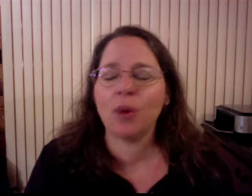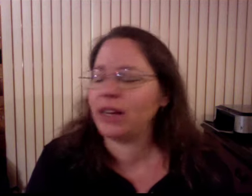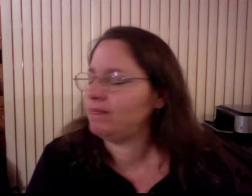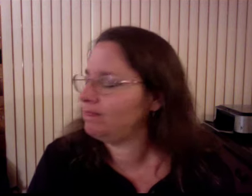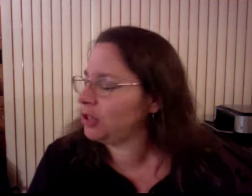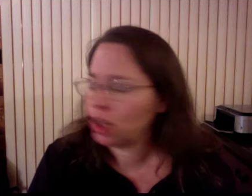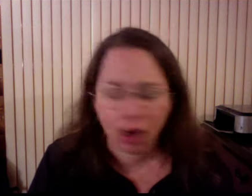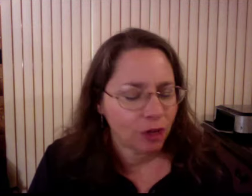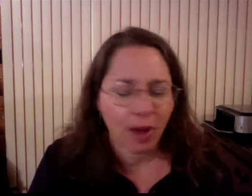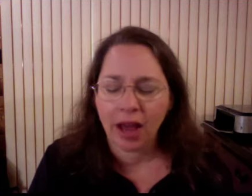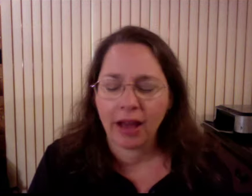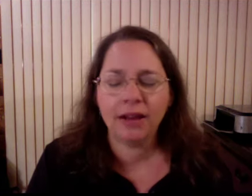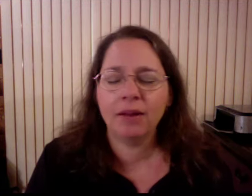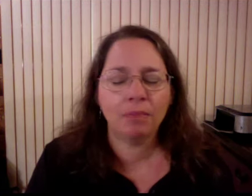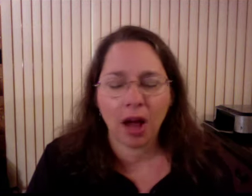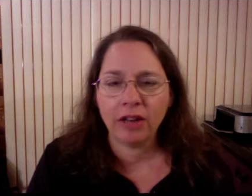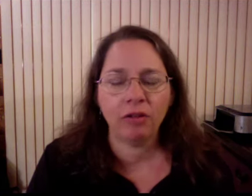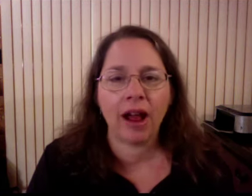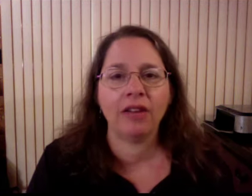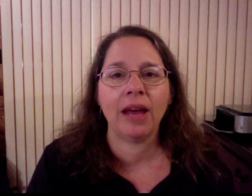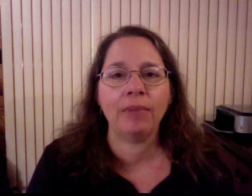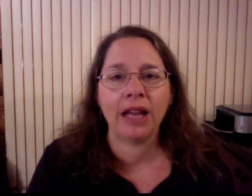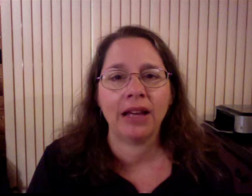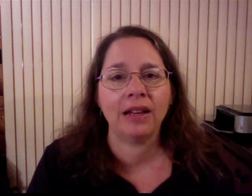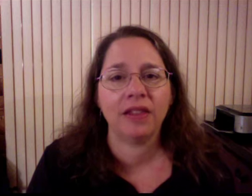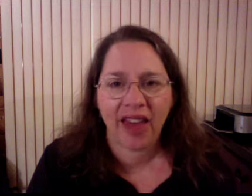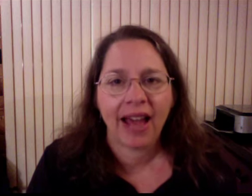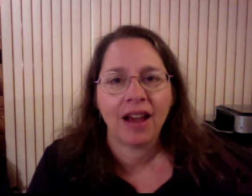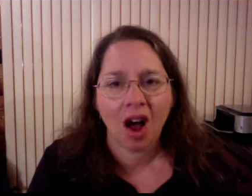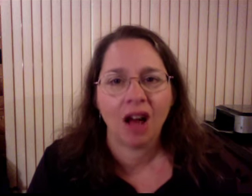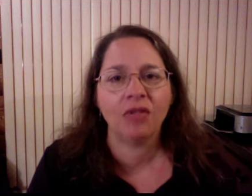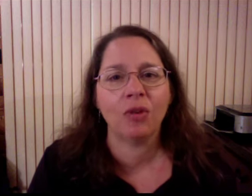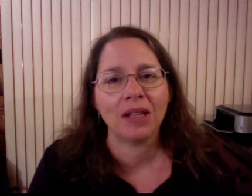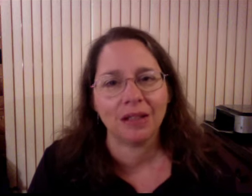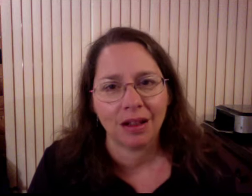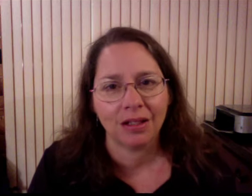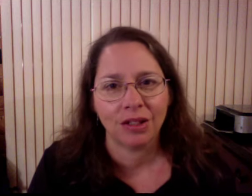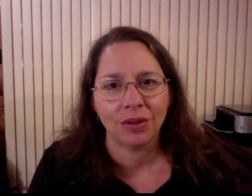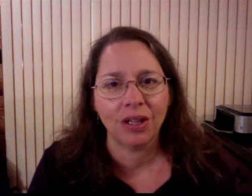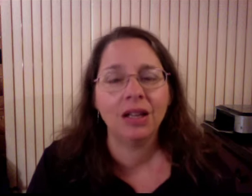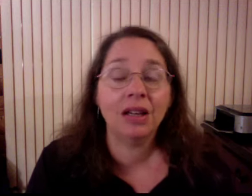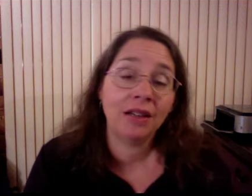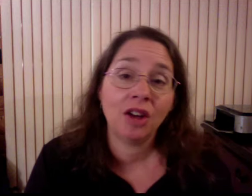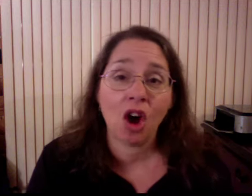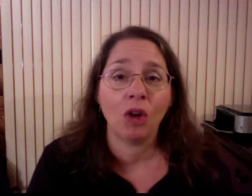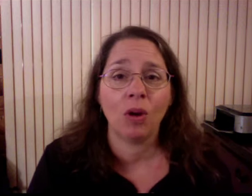I turned my mind around and began to thank God for my solitude in the car while